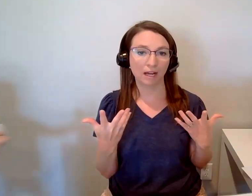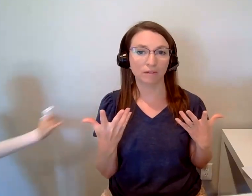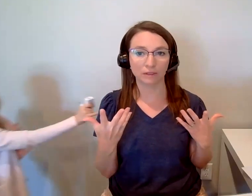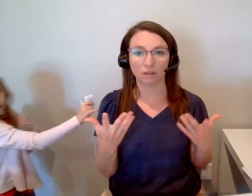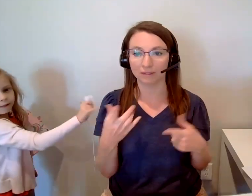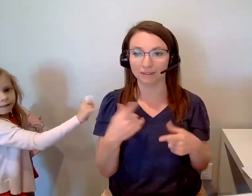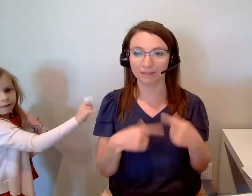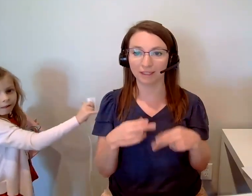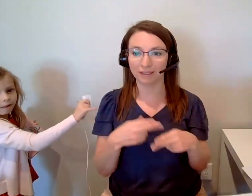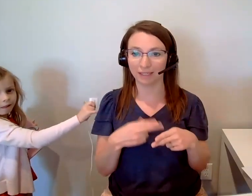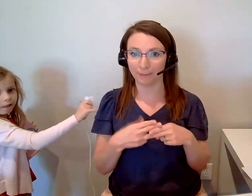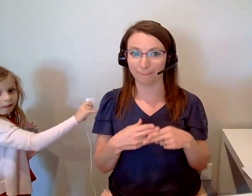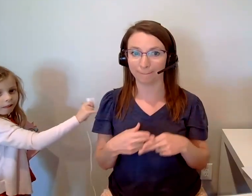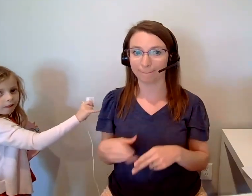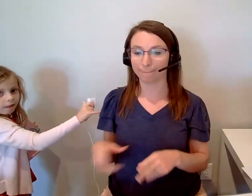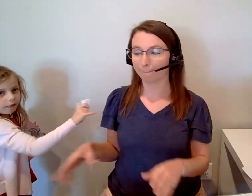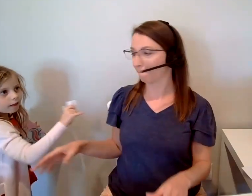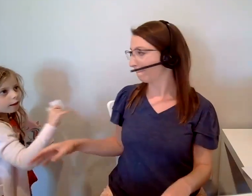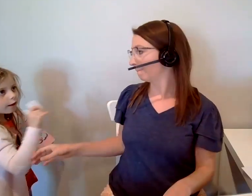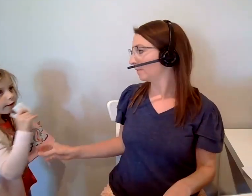have what's called a sign name.